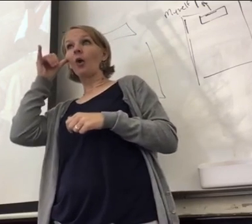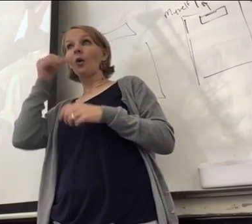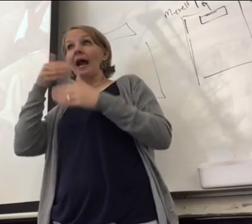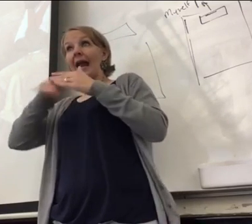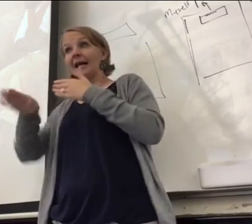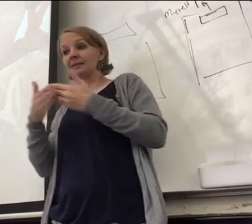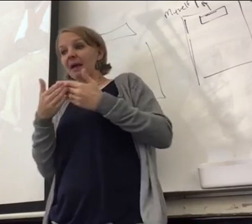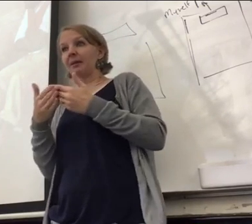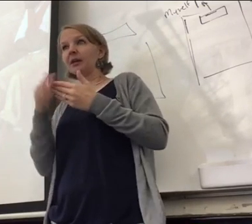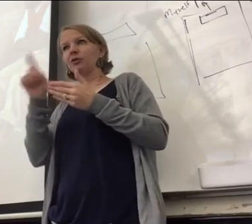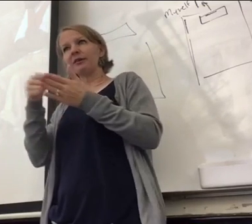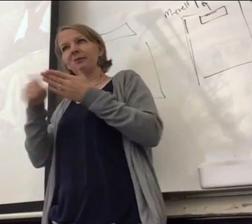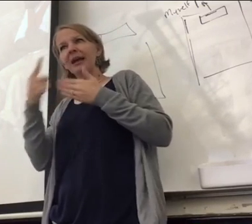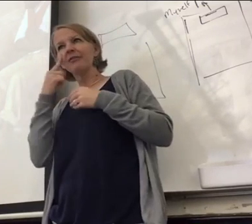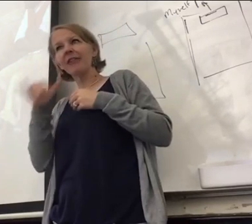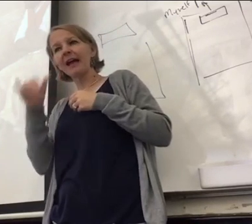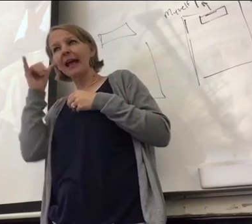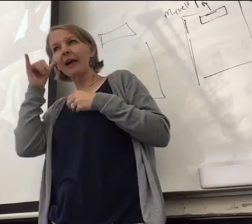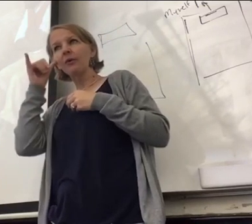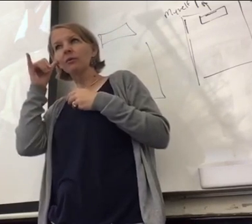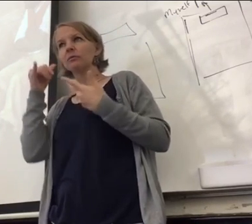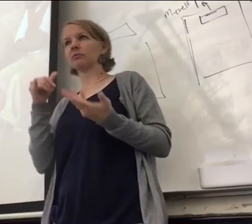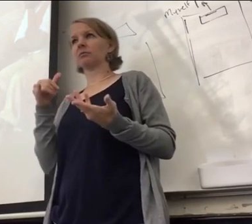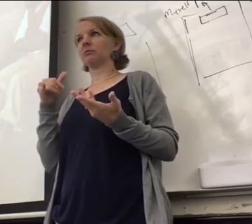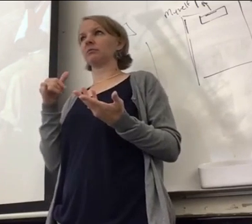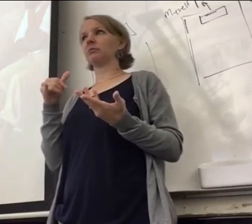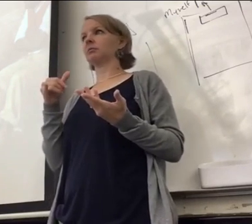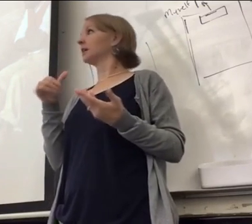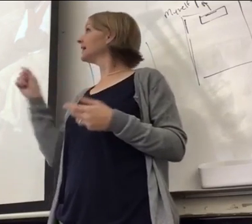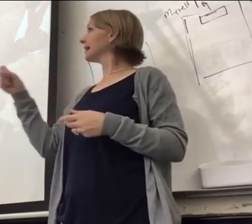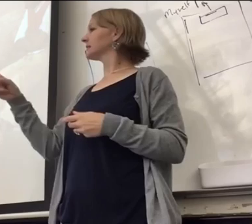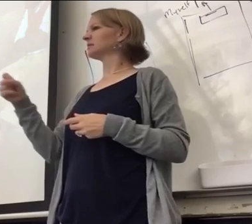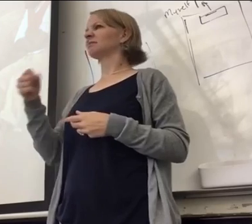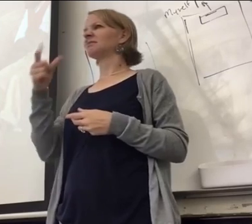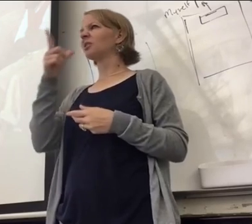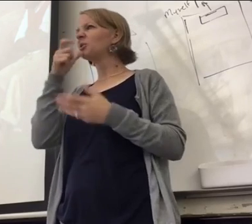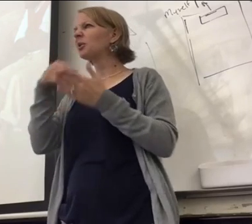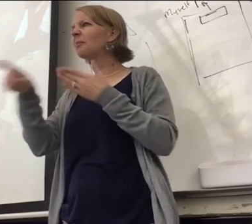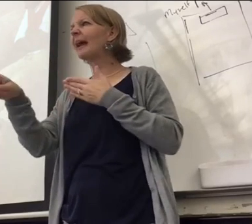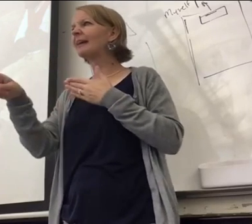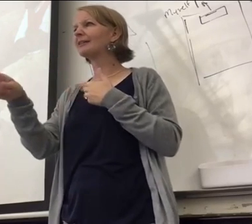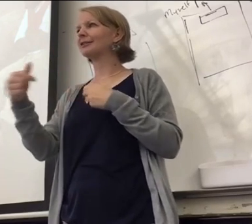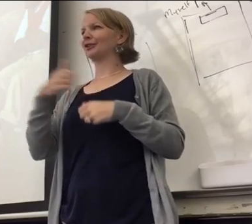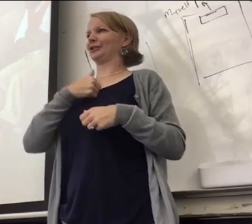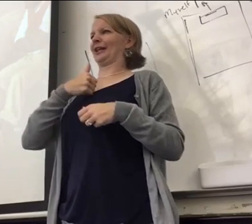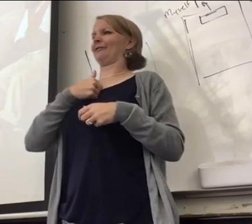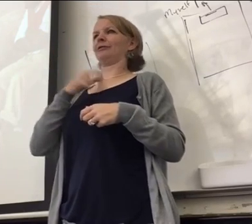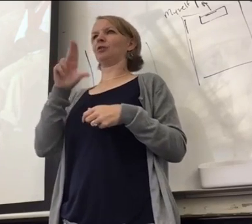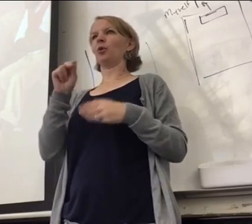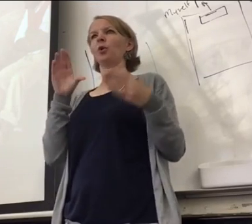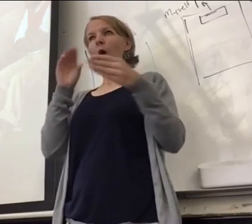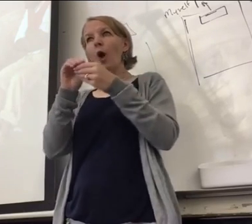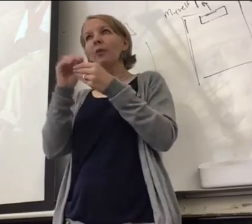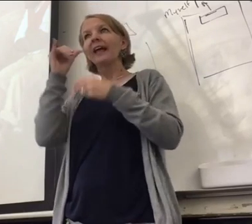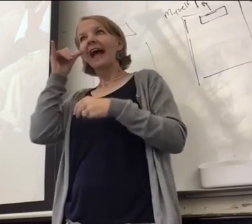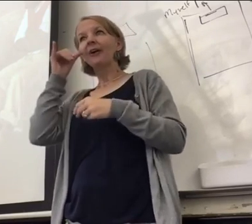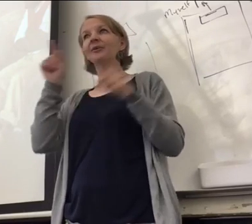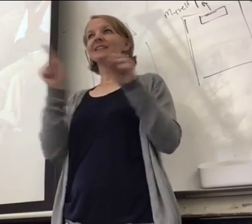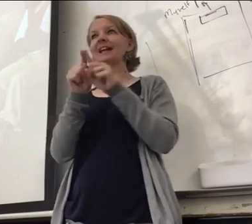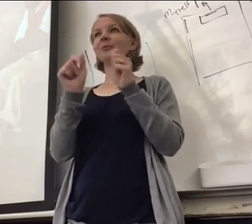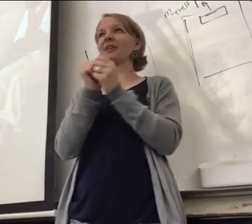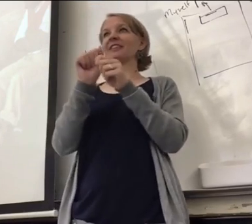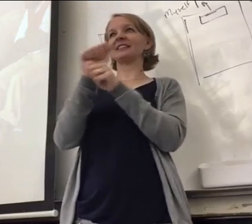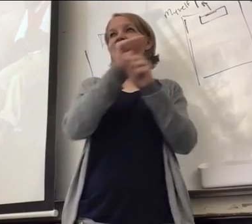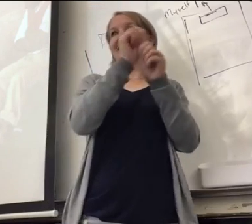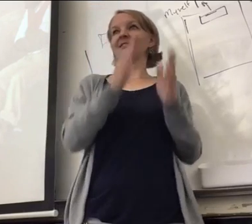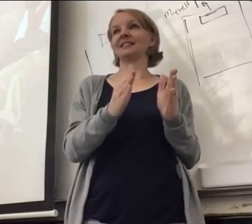baby, do you have to pay for that cow? Yeah. Who do you pay? Yourself? Right? You own the cow. Same thing with the